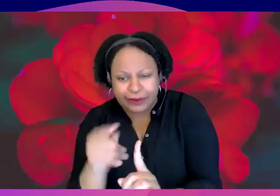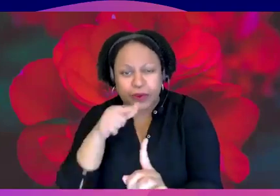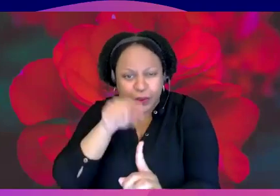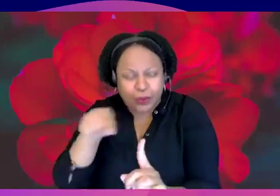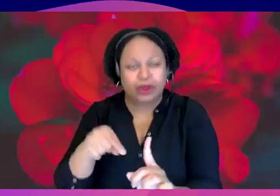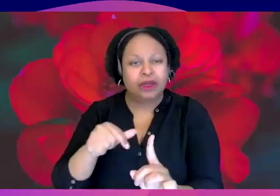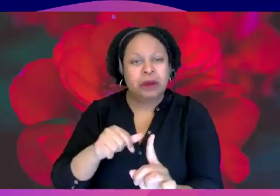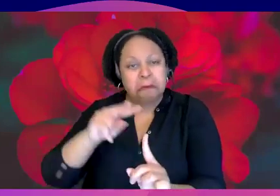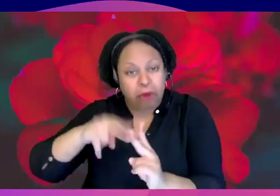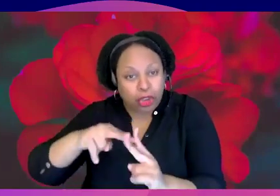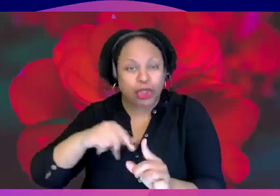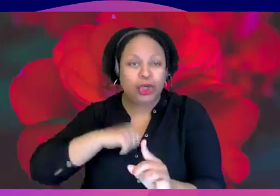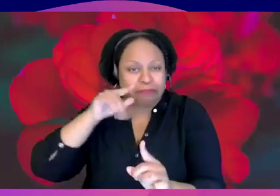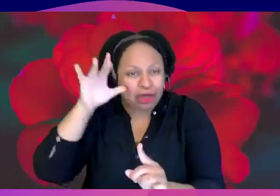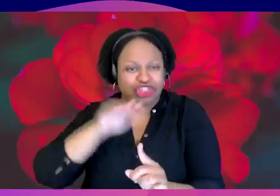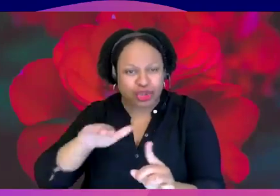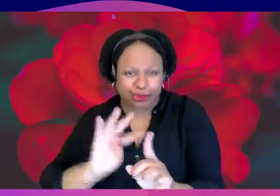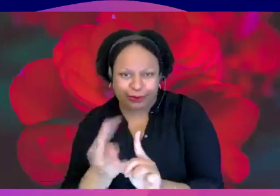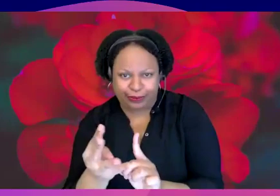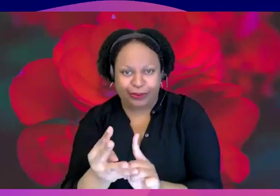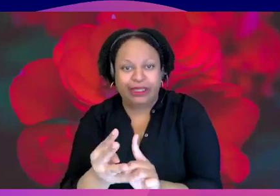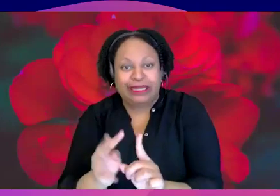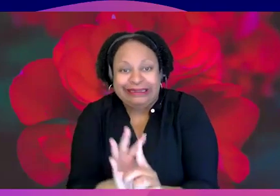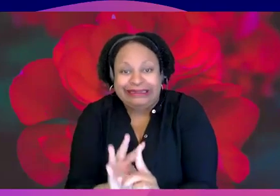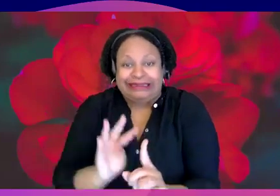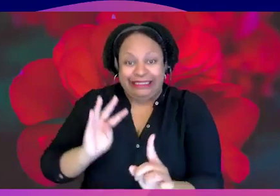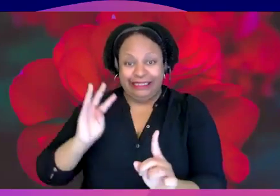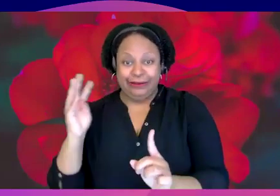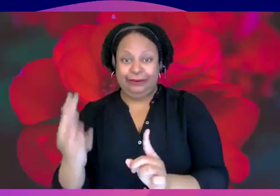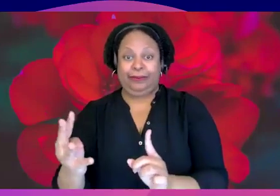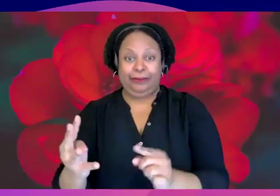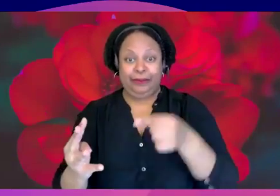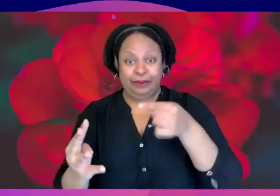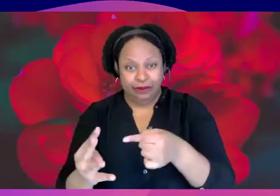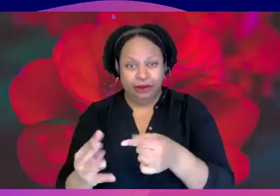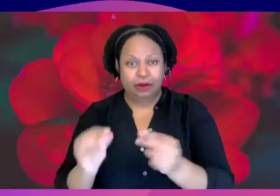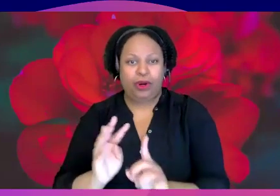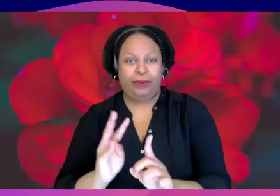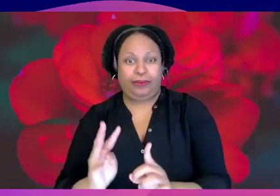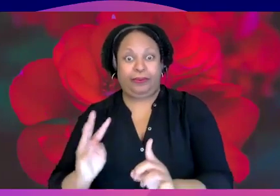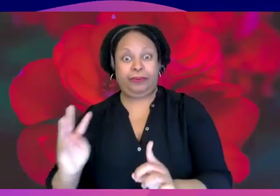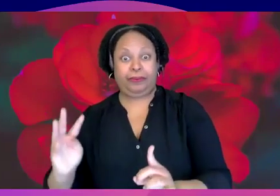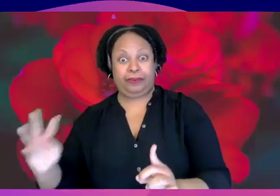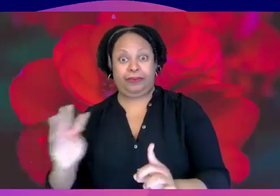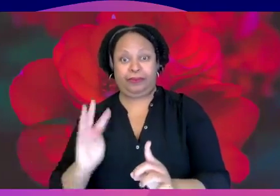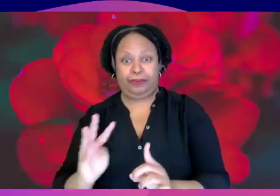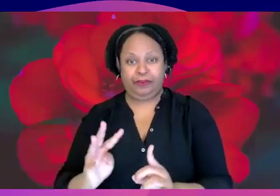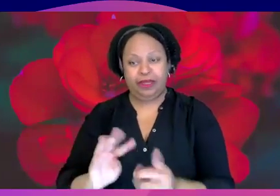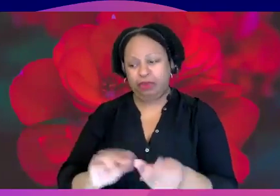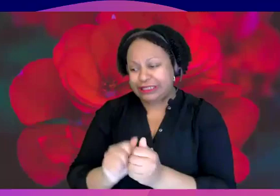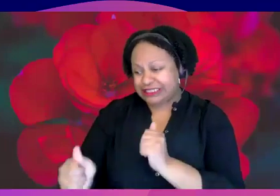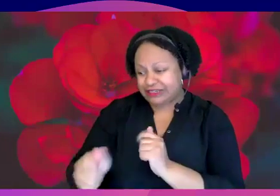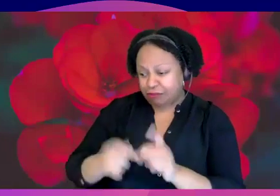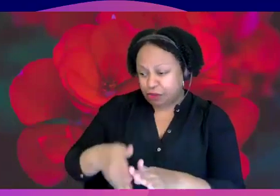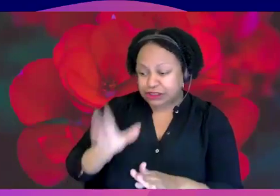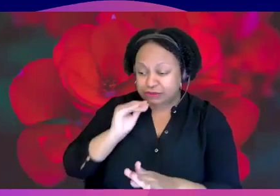parents or children. And then as we move into the larger circles, we move further and further away from the person who is